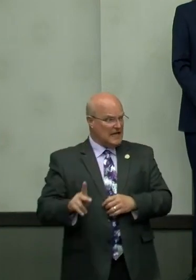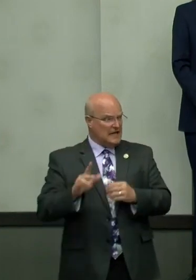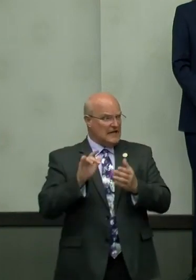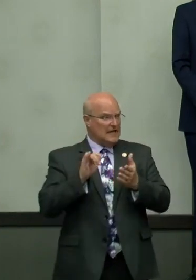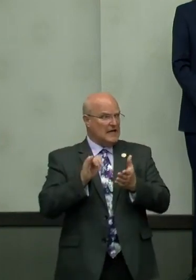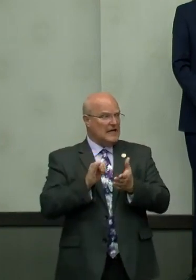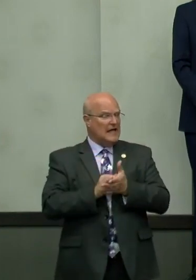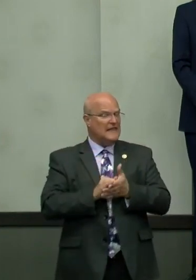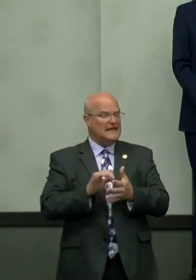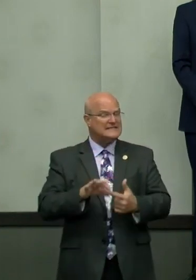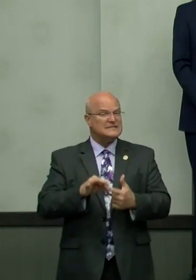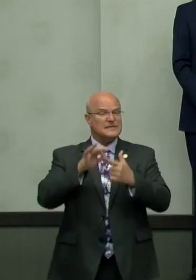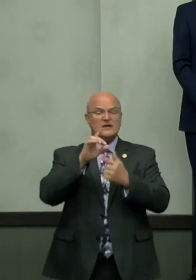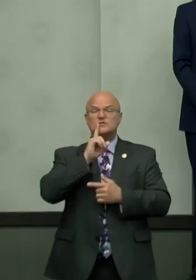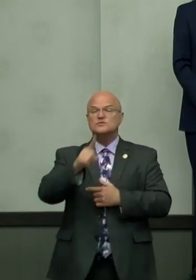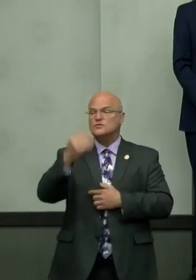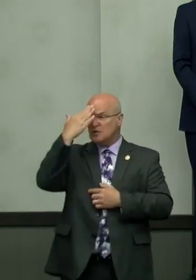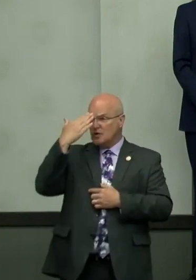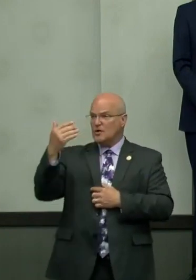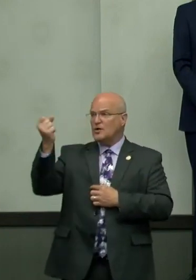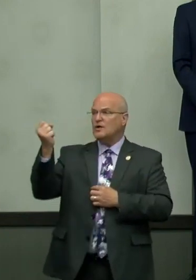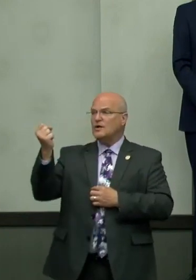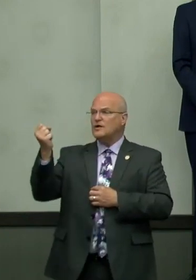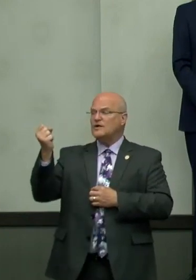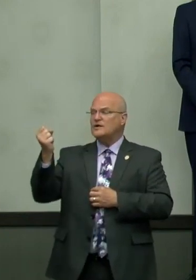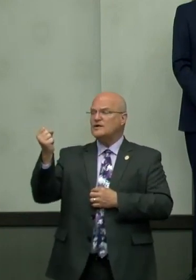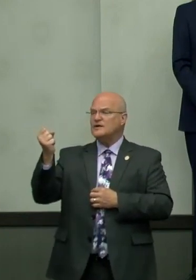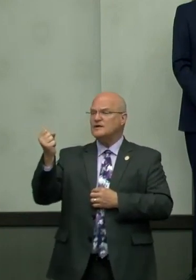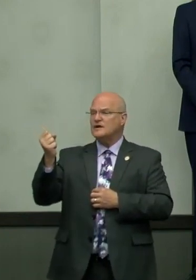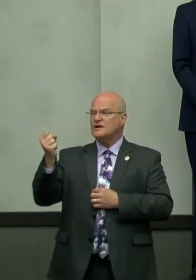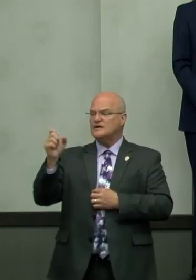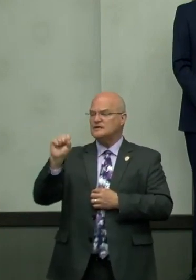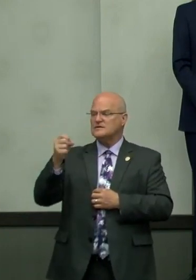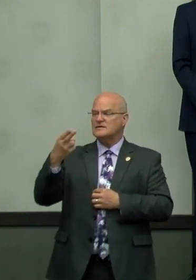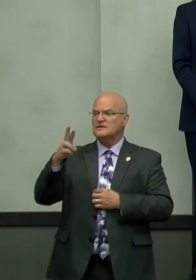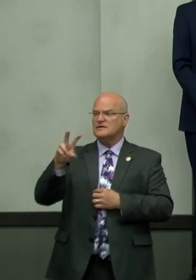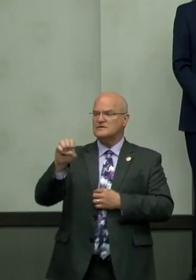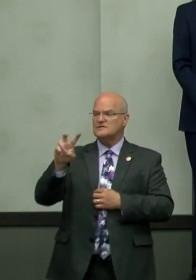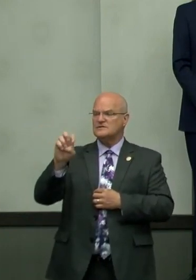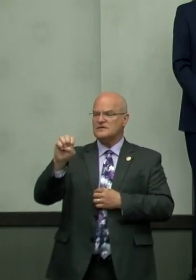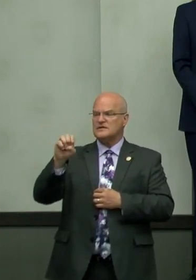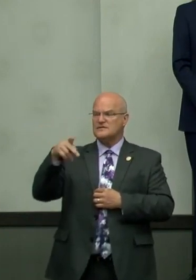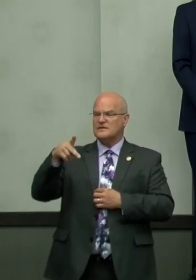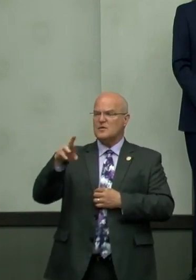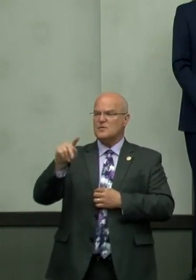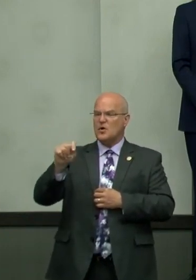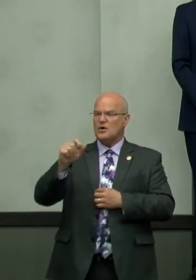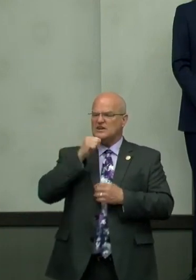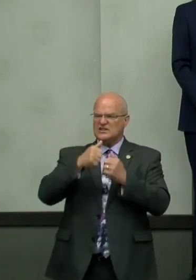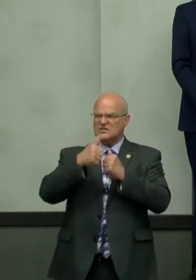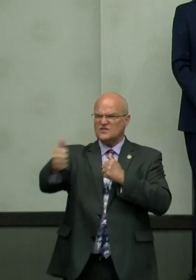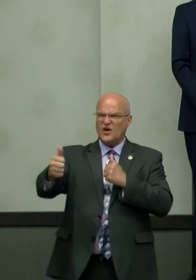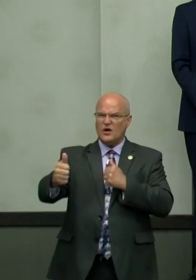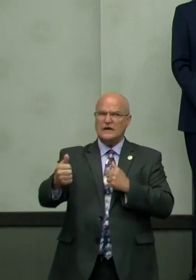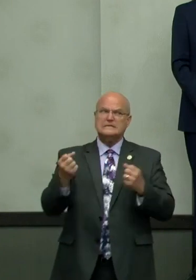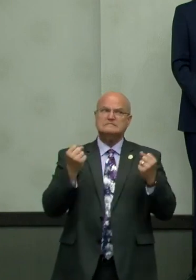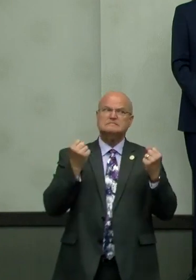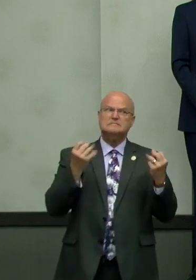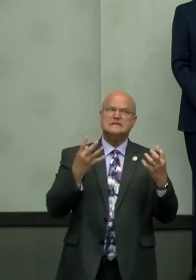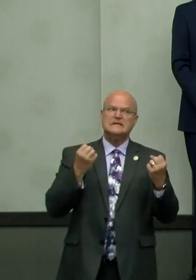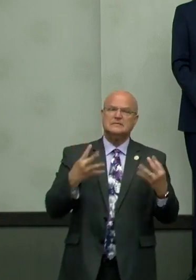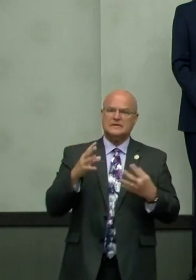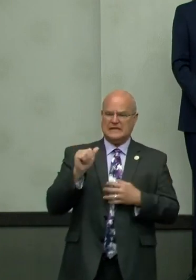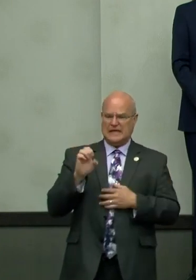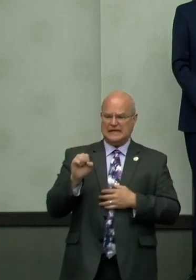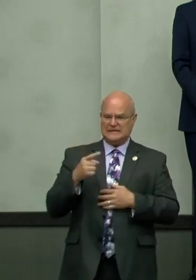That's especially true because Shreveport is not too far away from here, and they really do have quite a few cases